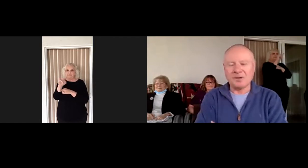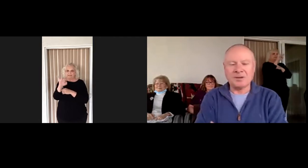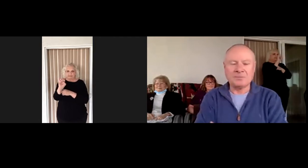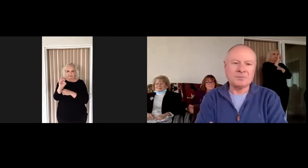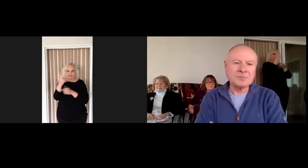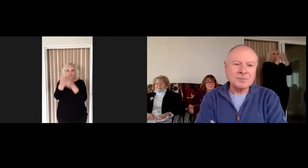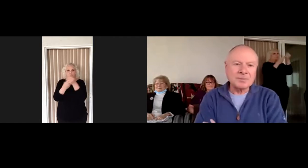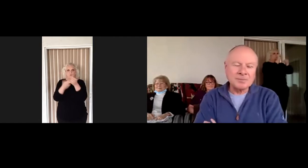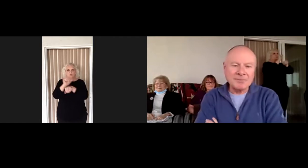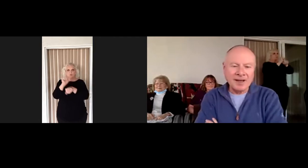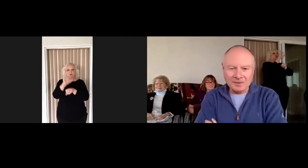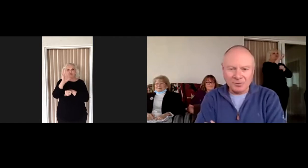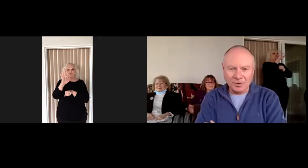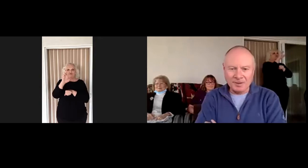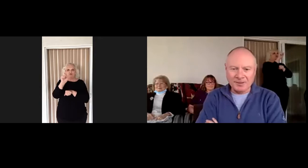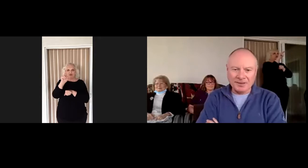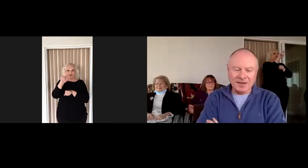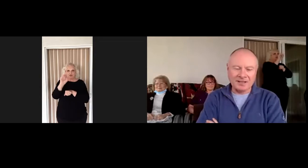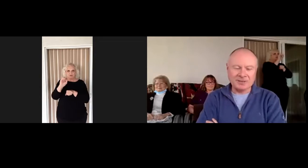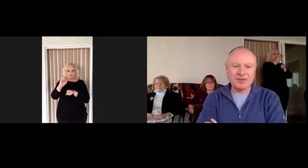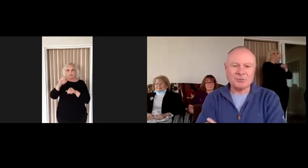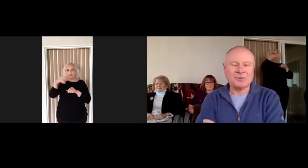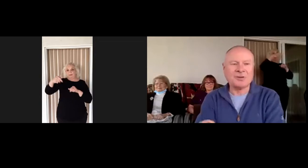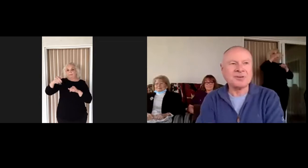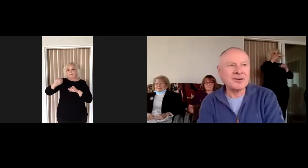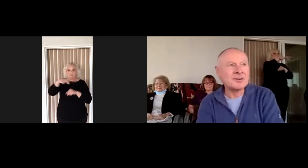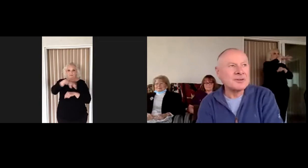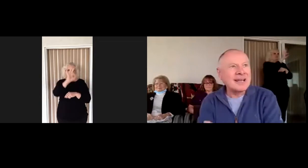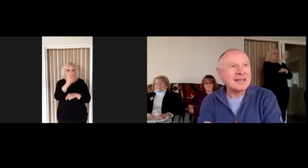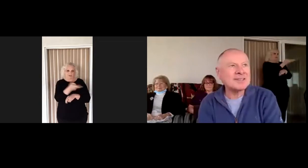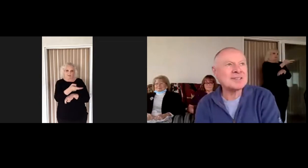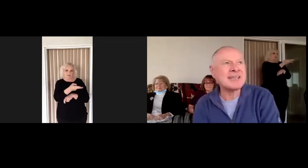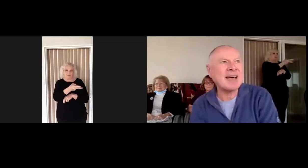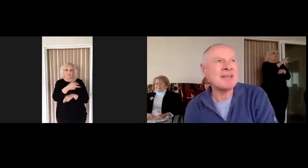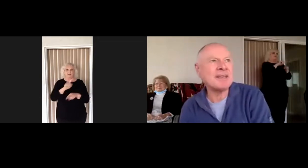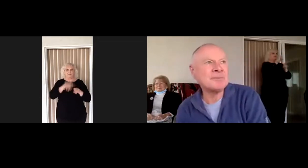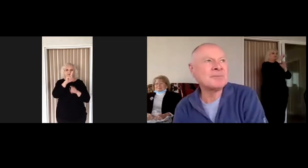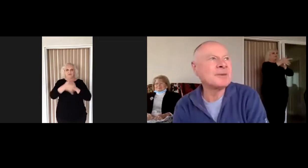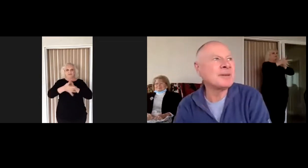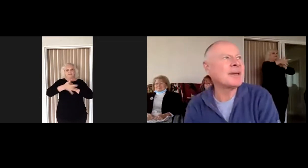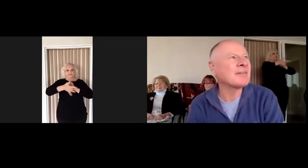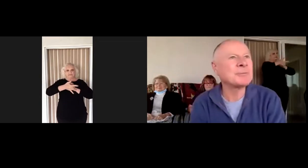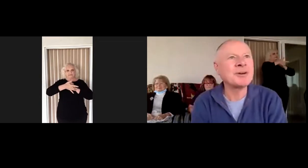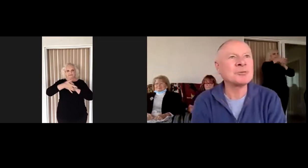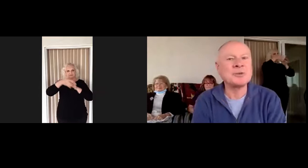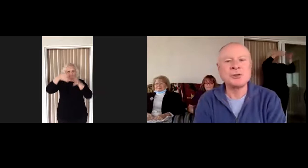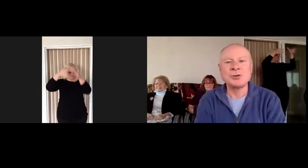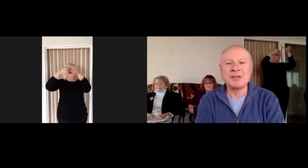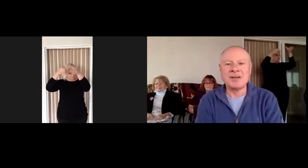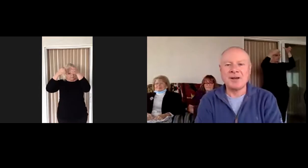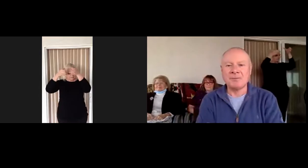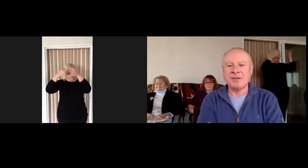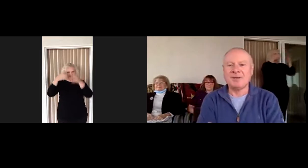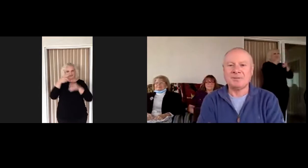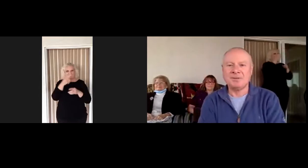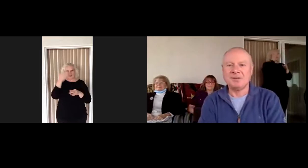work, and Pam found them for me, but they've got experience. They're tech savvy and have experience with Zoom, and they've